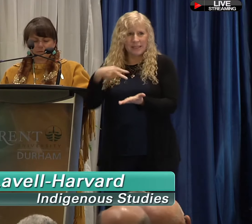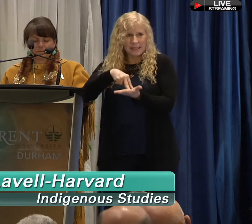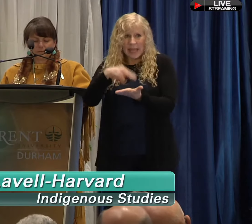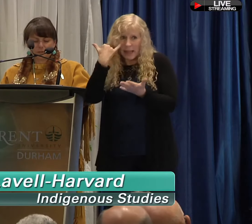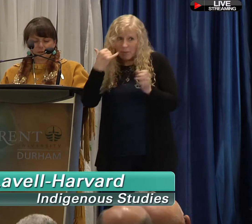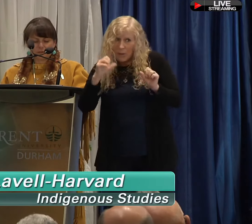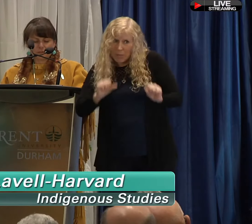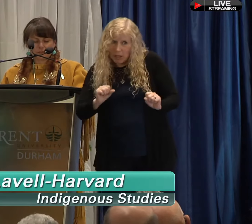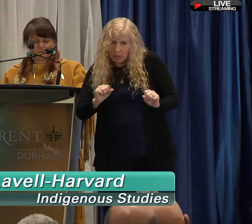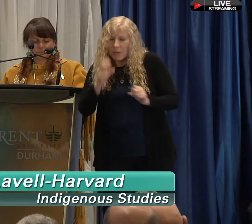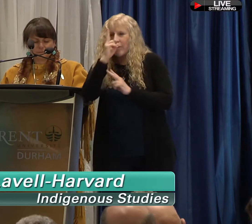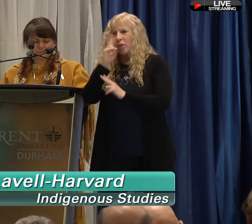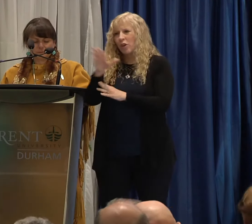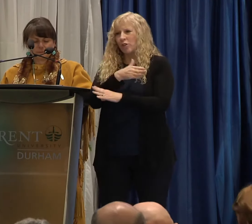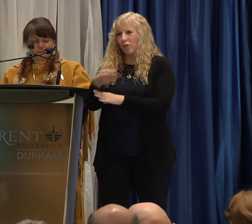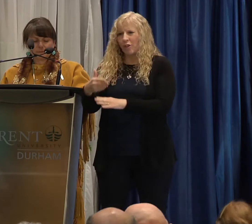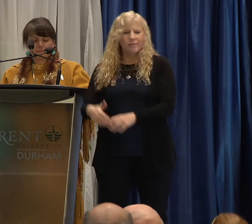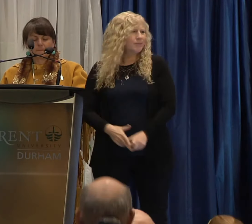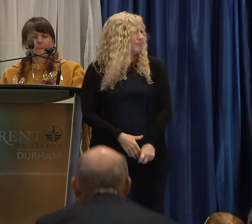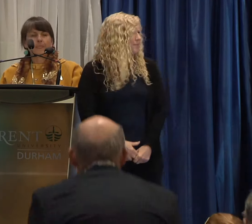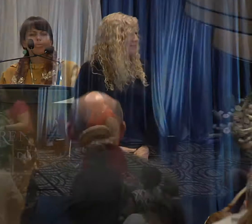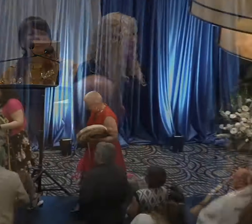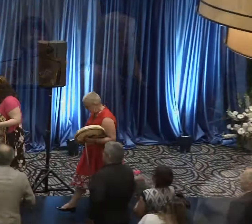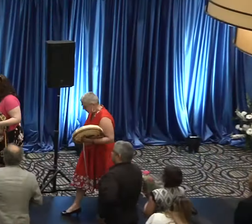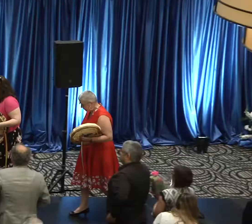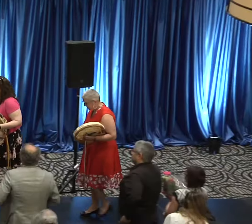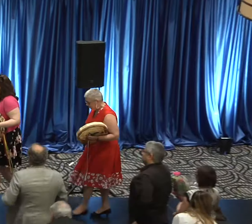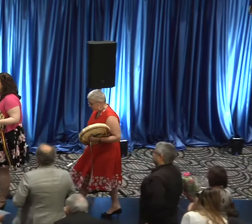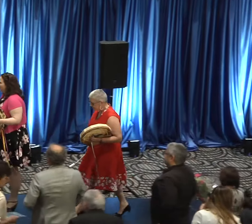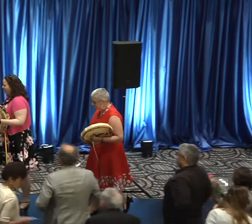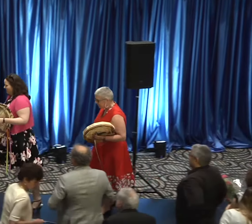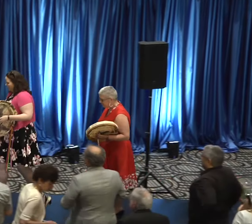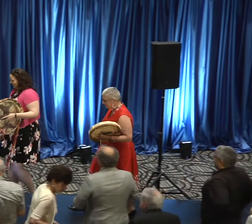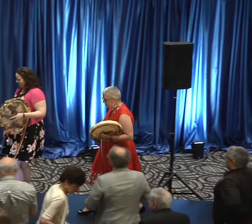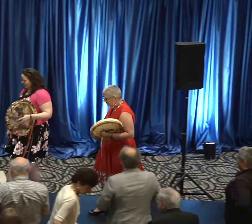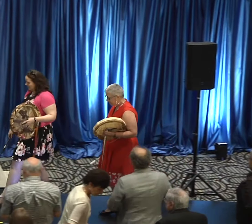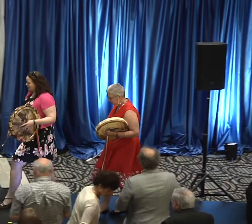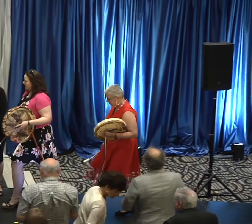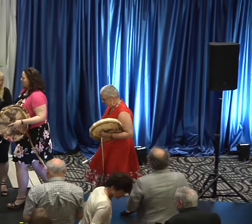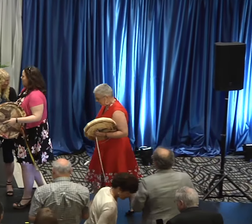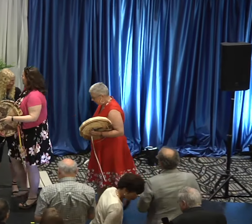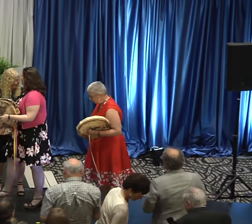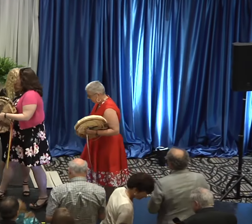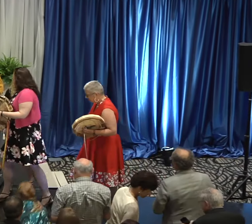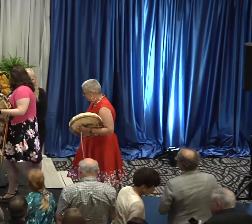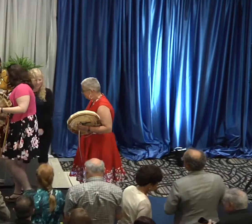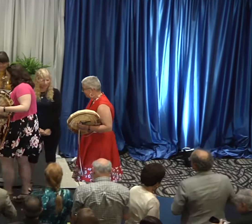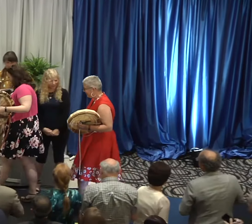able for the honor song.